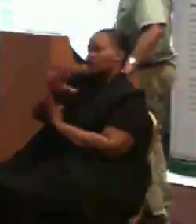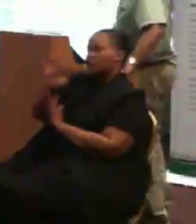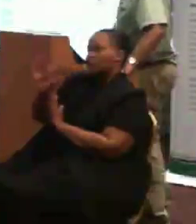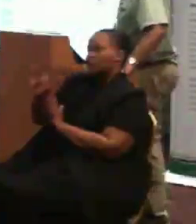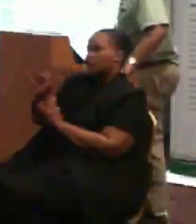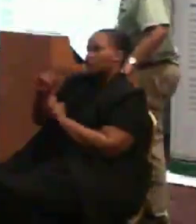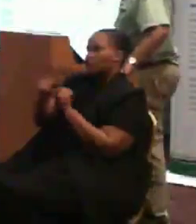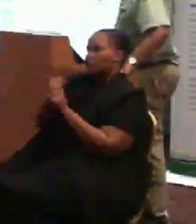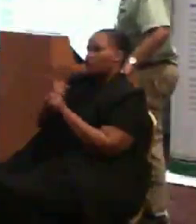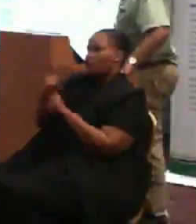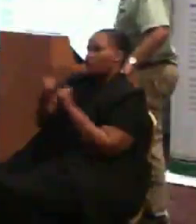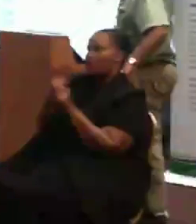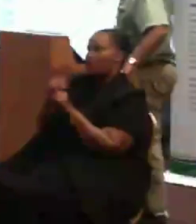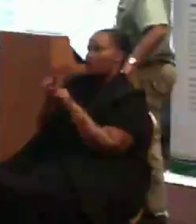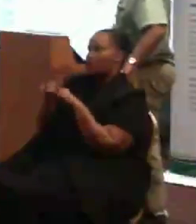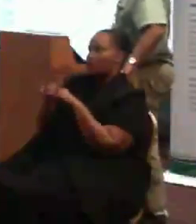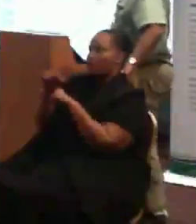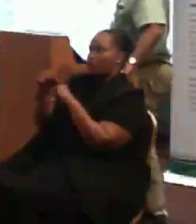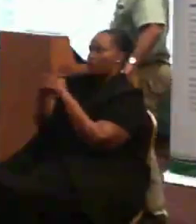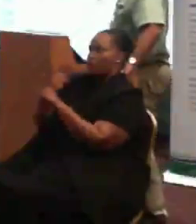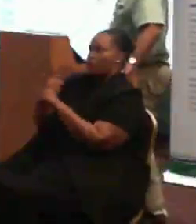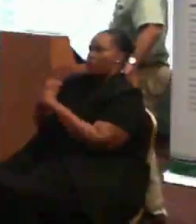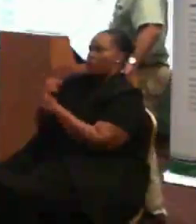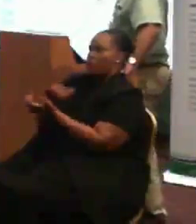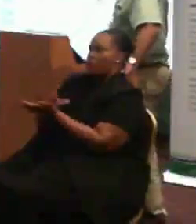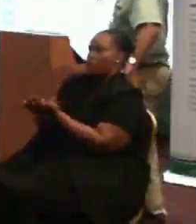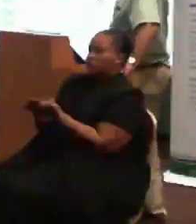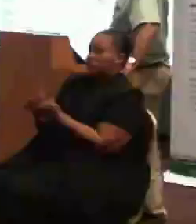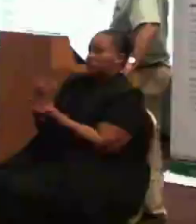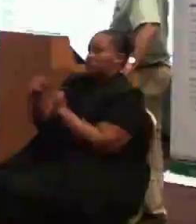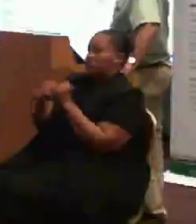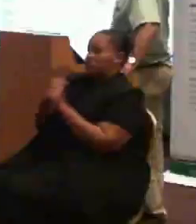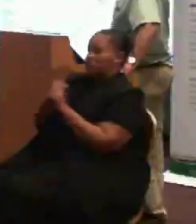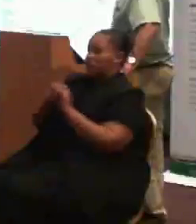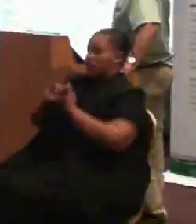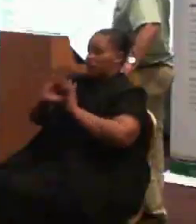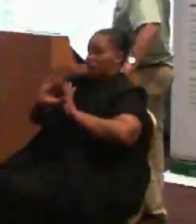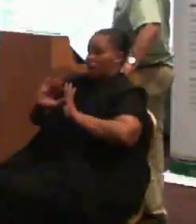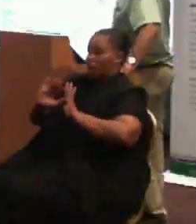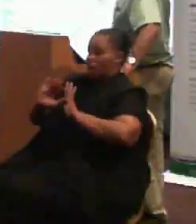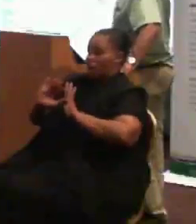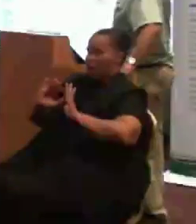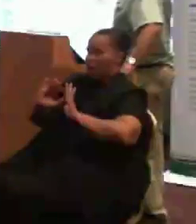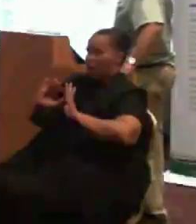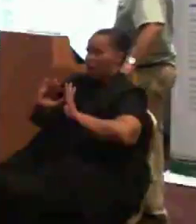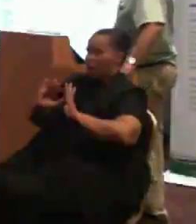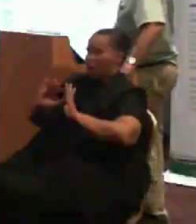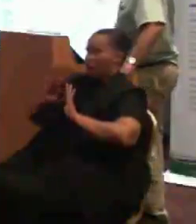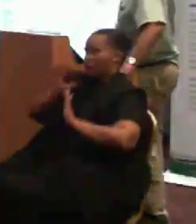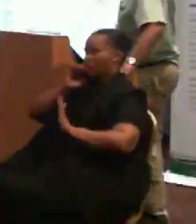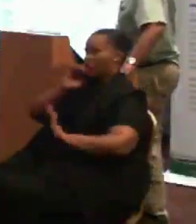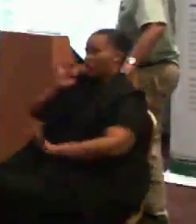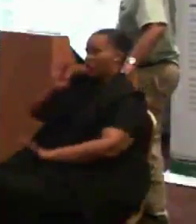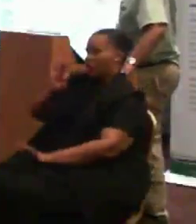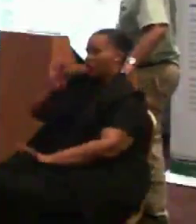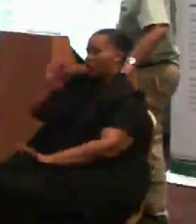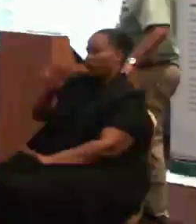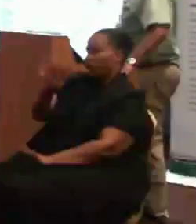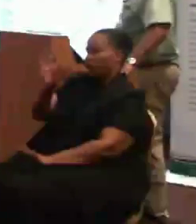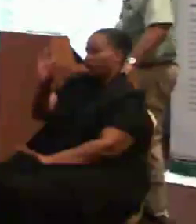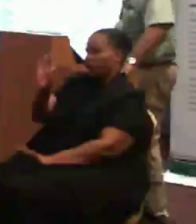on the base year. Over 10 years it is 344%